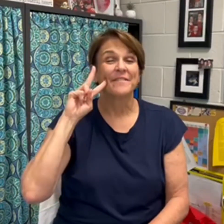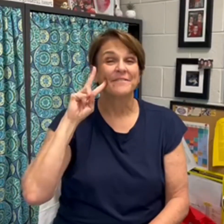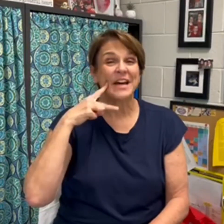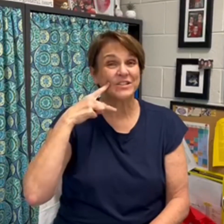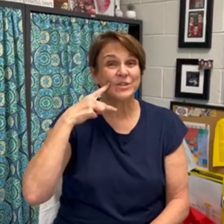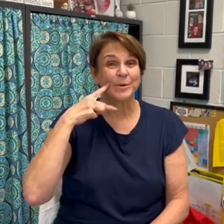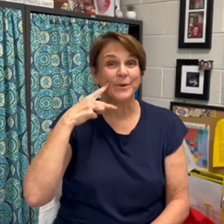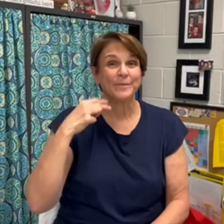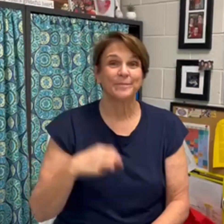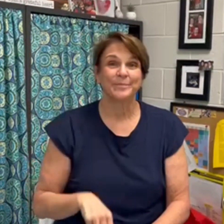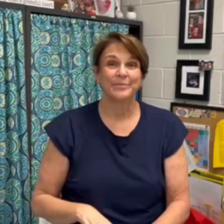Vegetable.